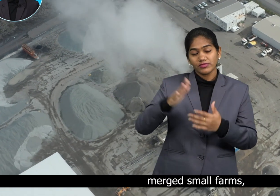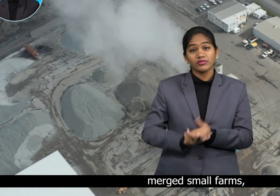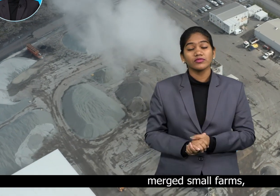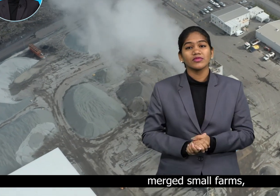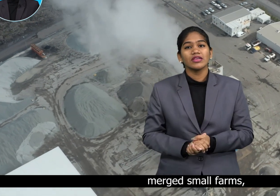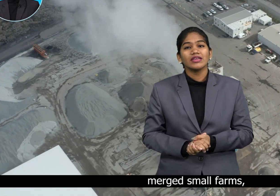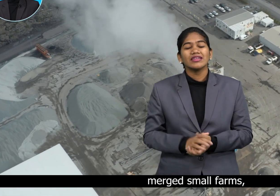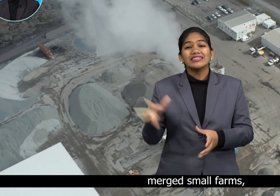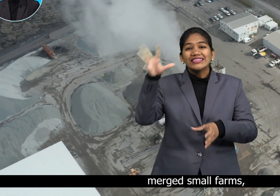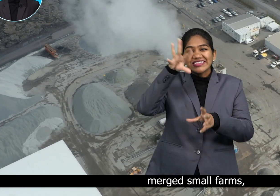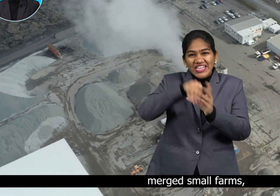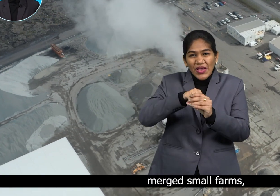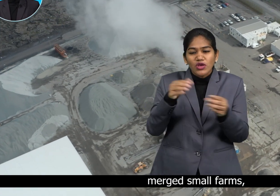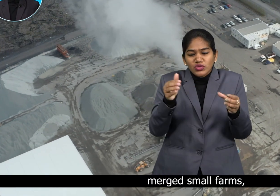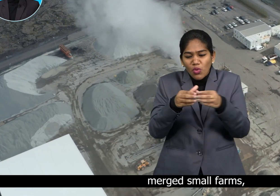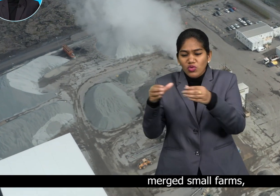merged small farms,